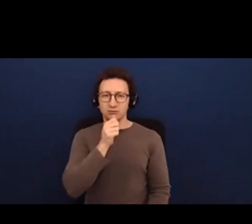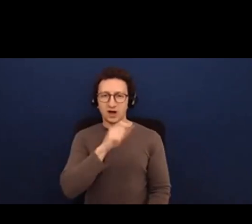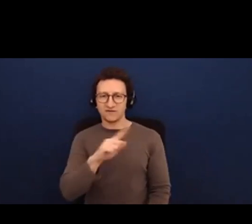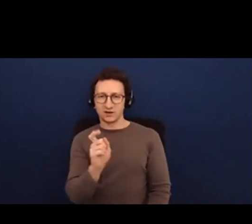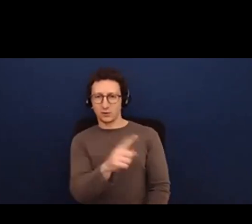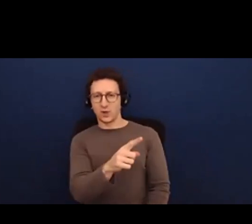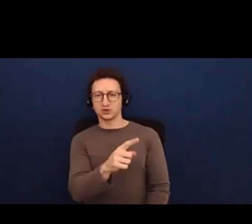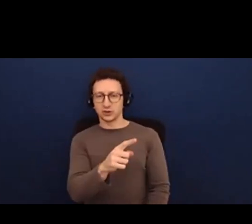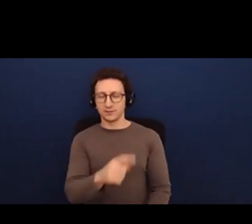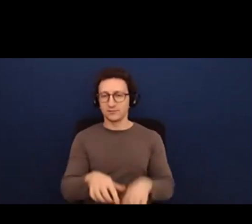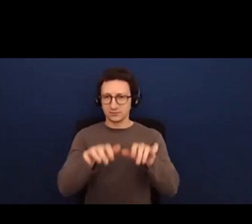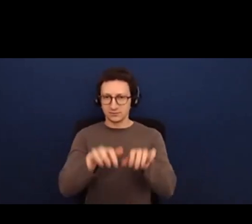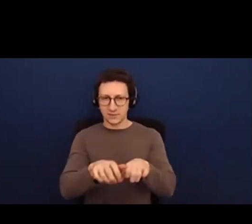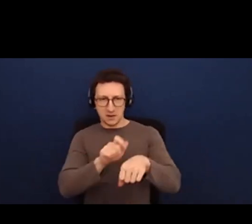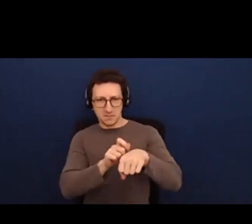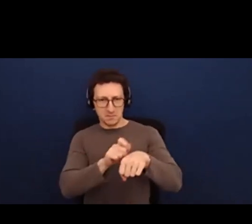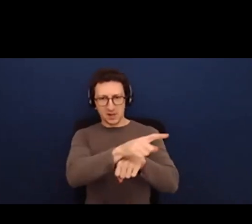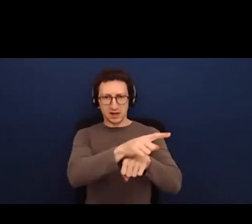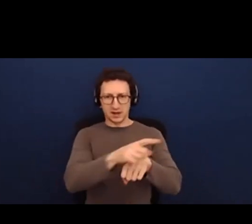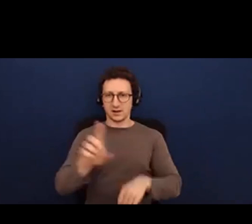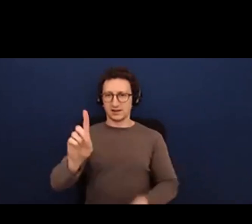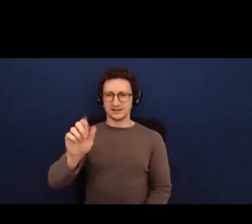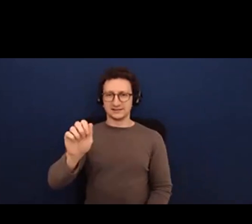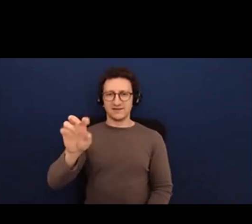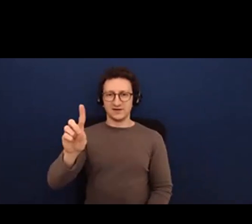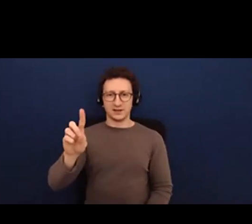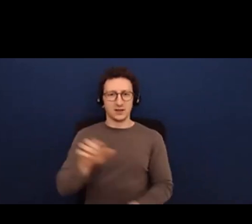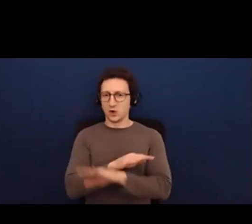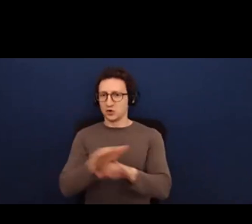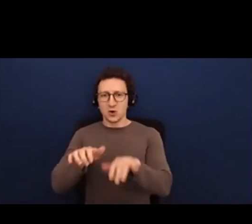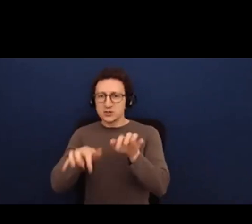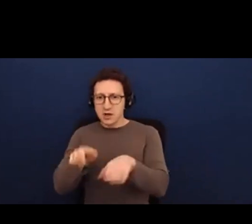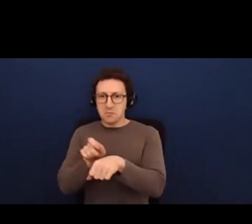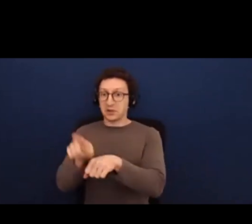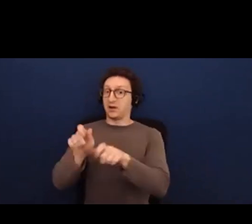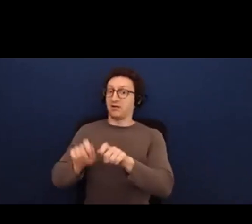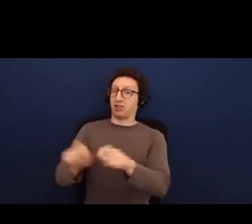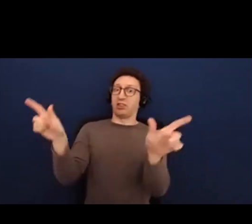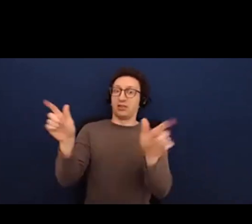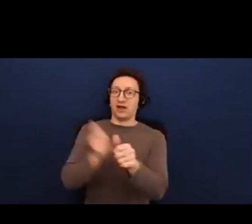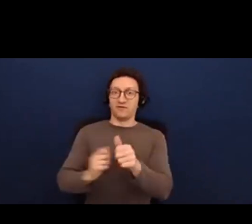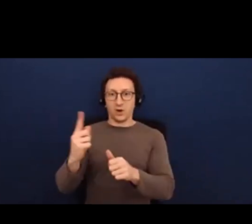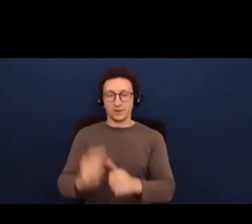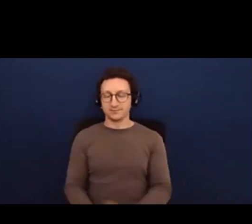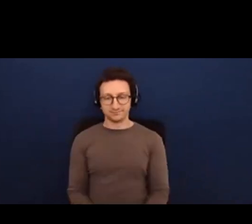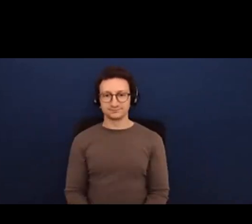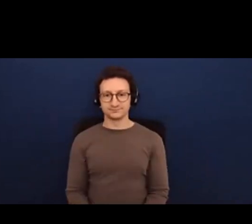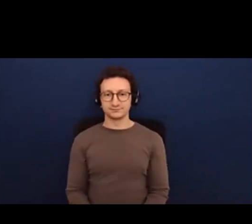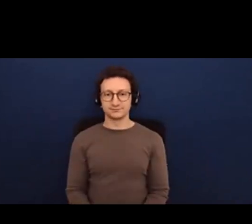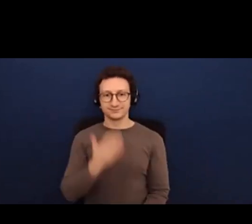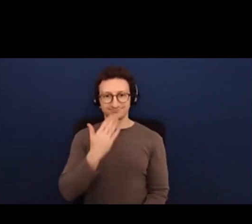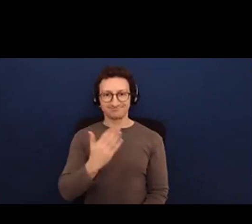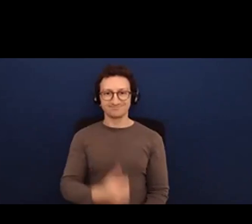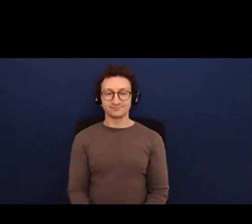when you write your question on chat. So the point is that many of you know that I have been